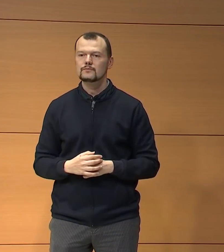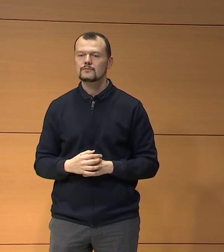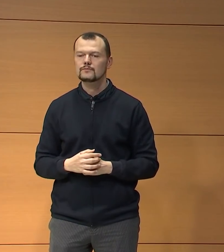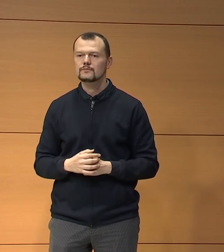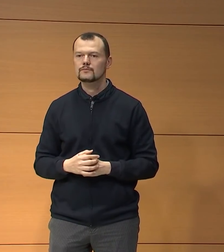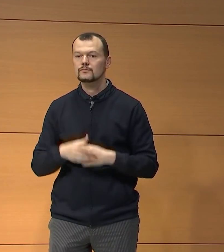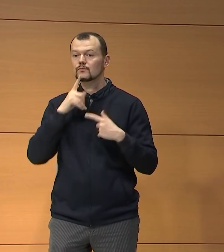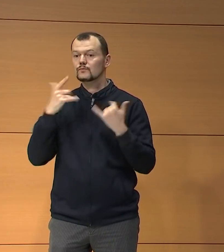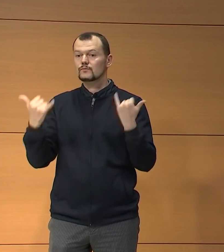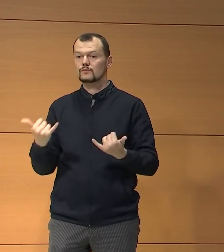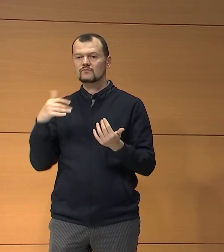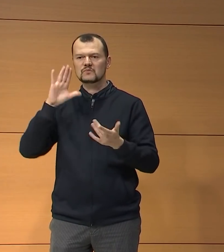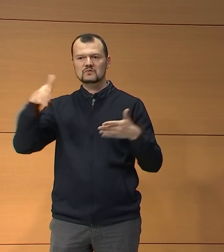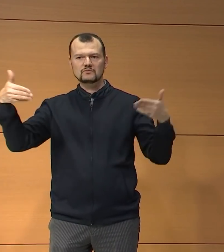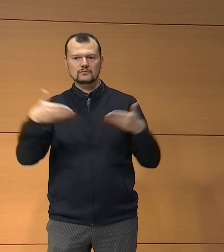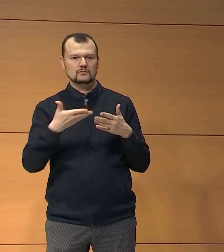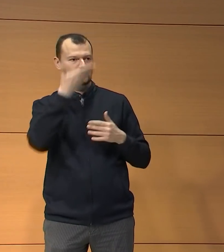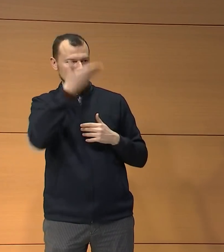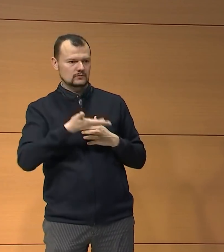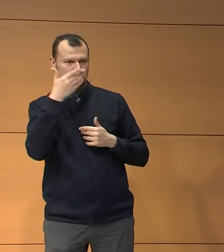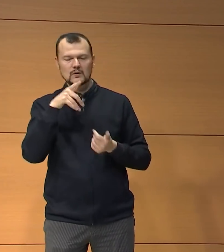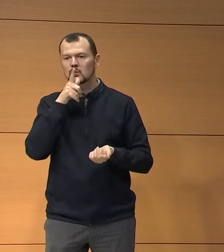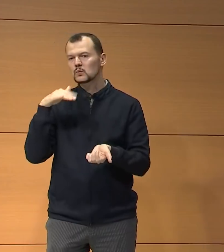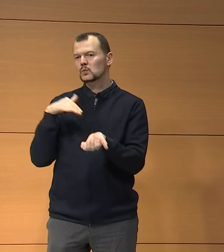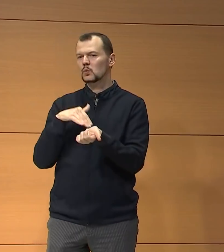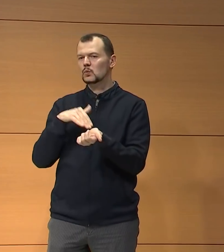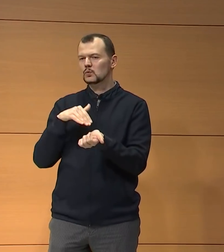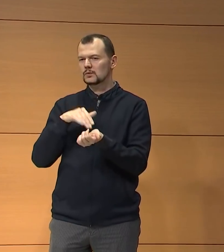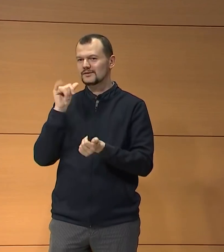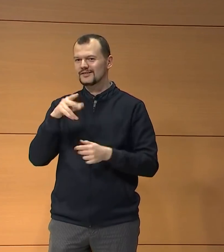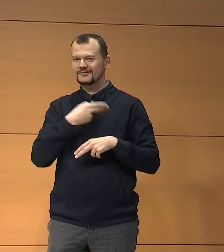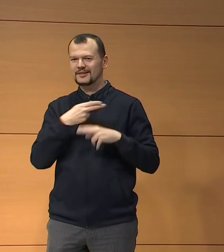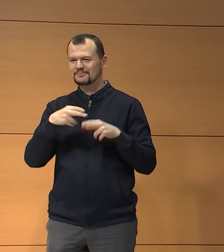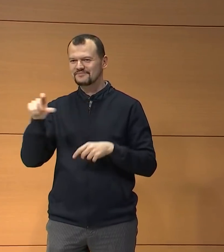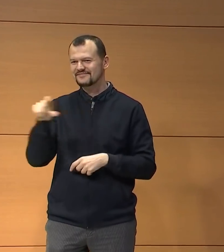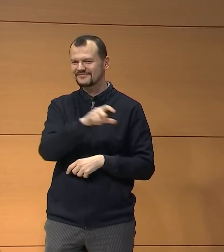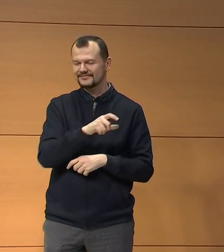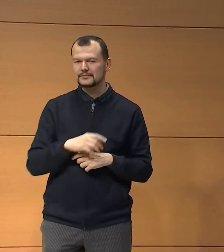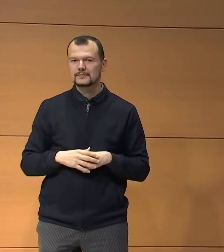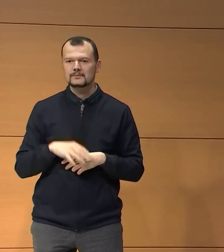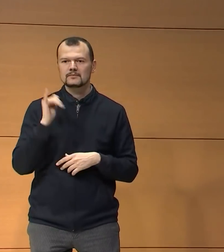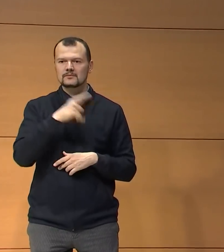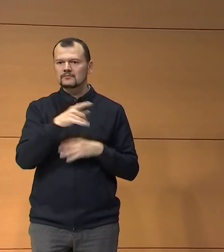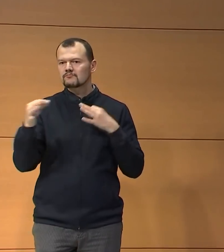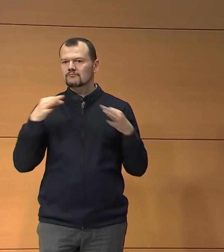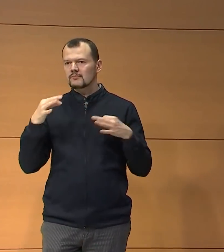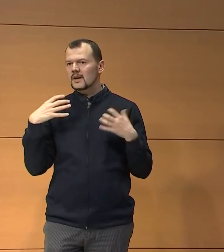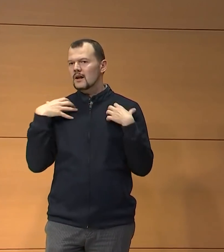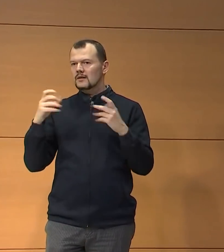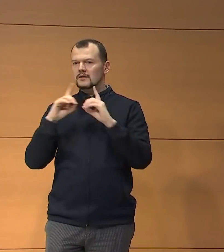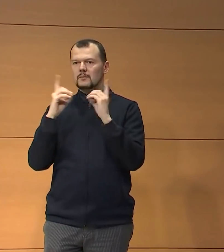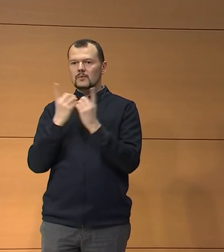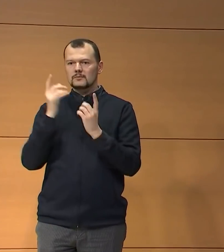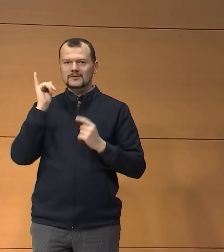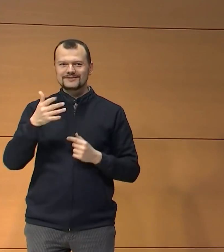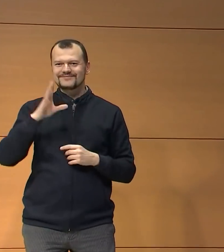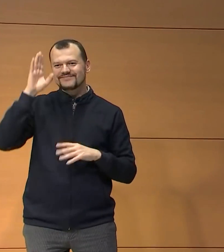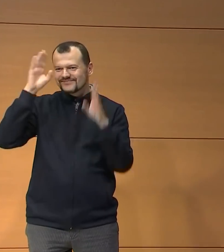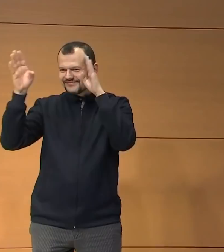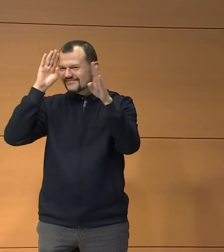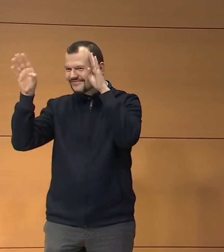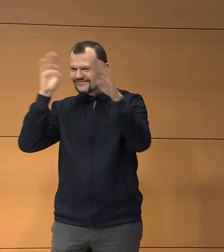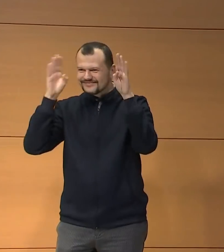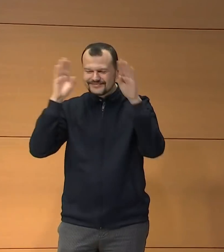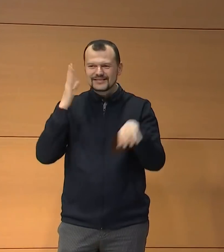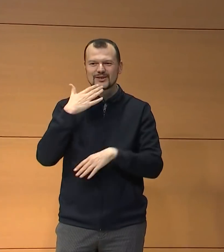Addo-Ayensu, who is the Director of the Fairfax County Health Department. Thank you. Good afternoon. I'm